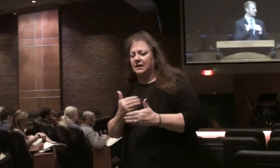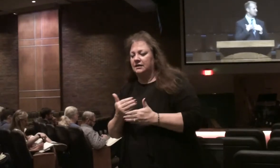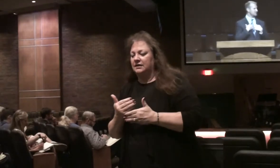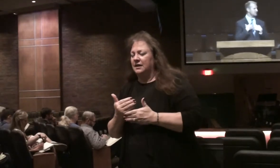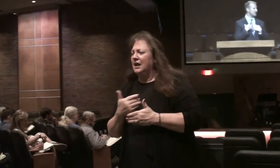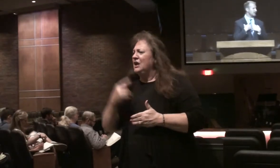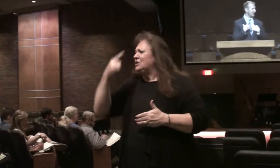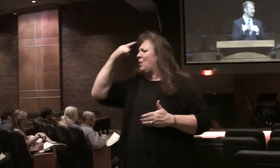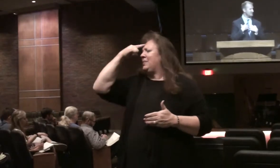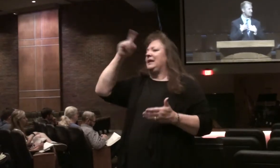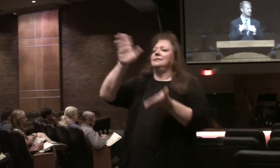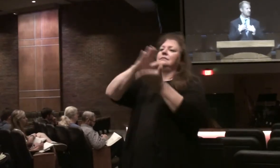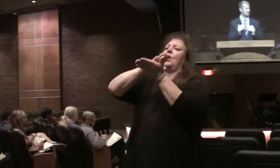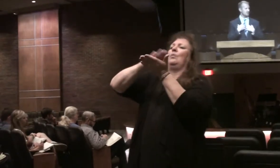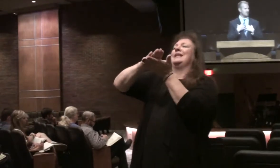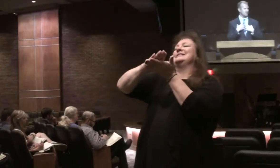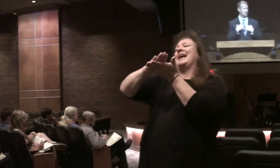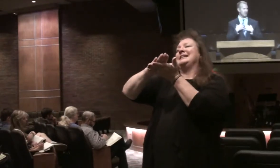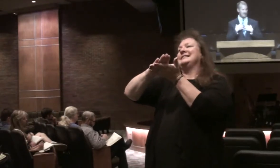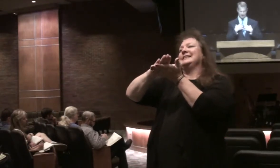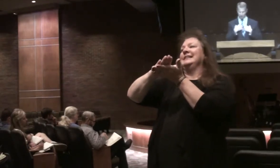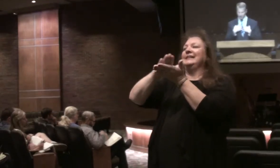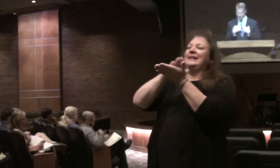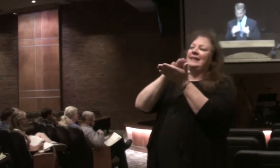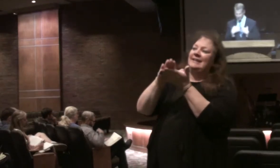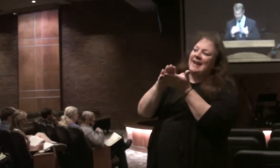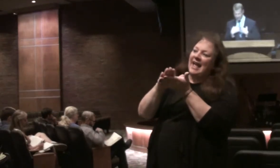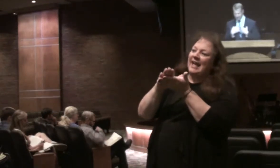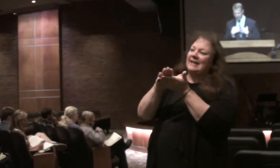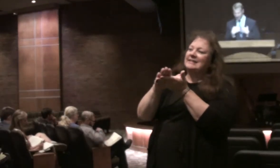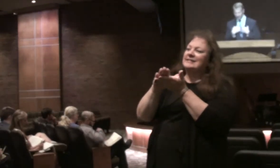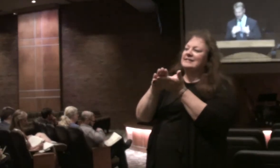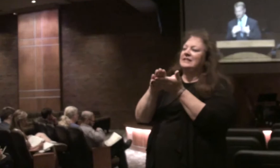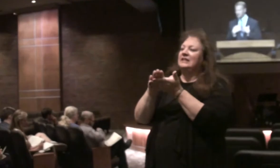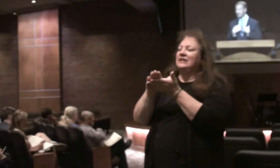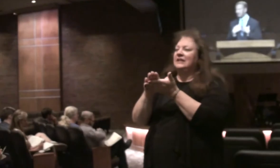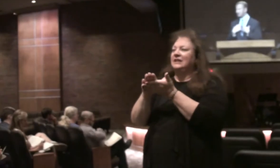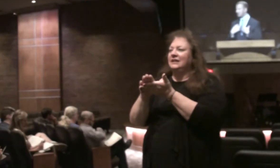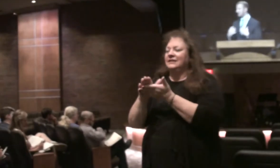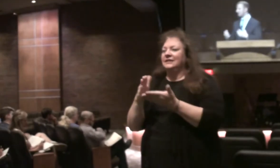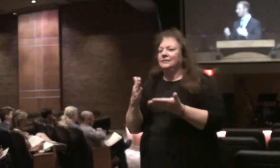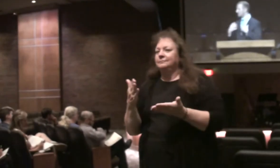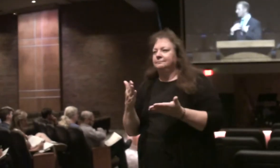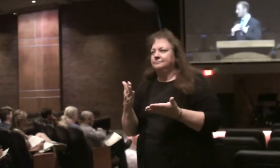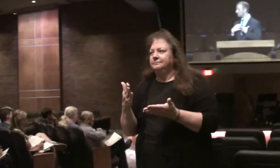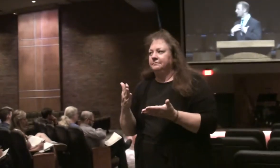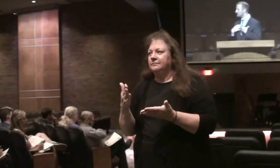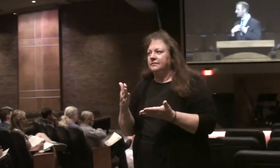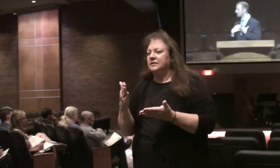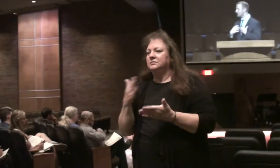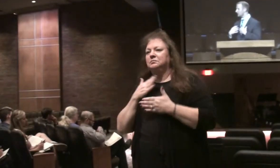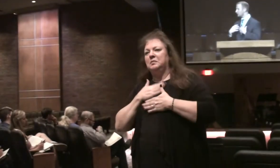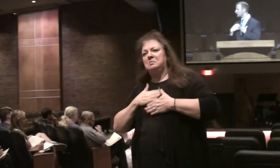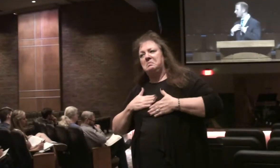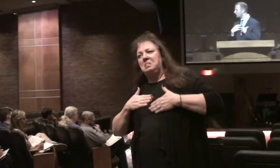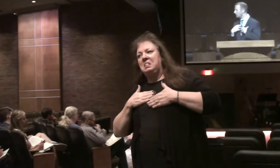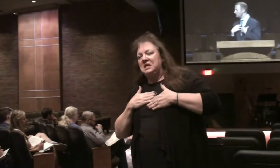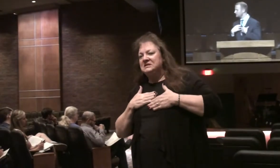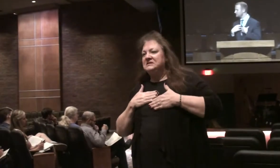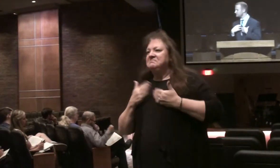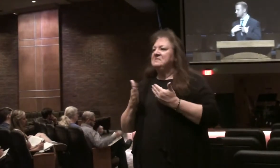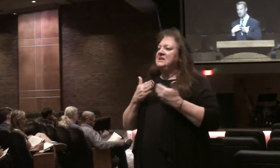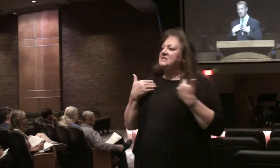don't think of just being nice. You know, nice, one of the definitions of nice at least is the idea of being pleasant, being